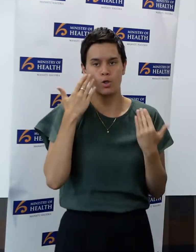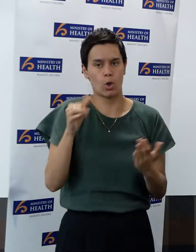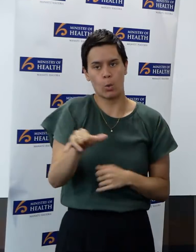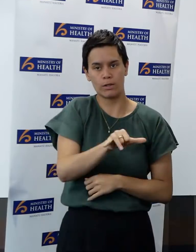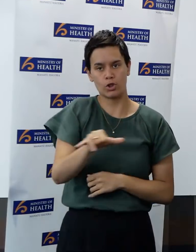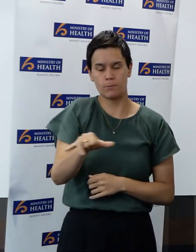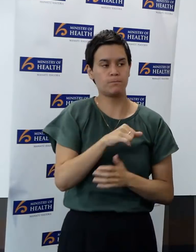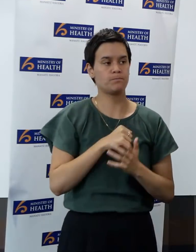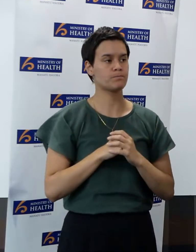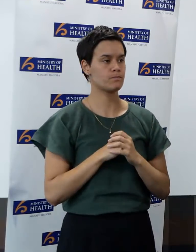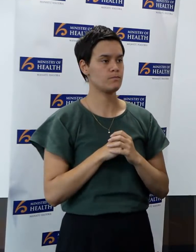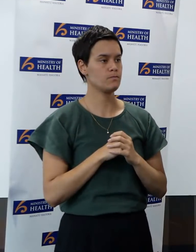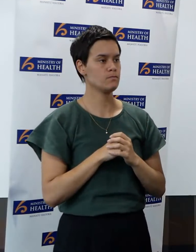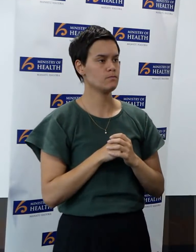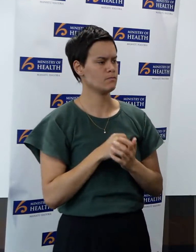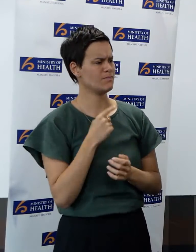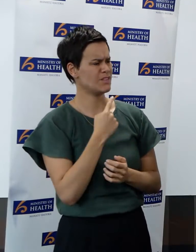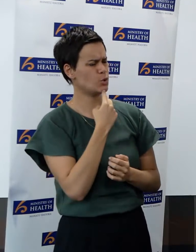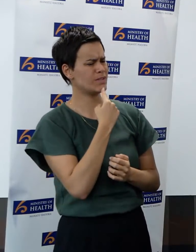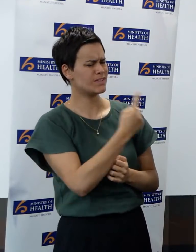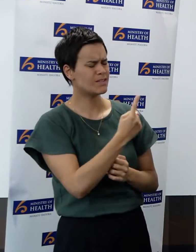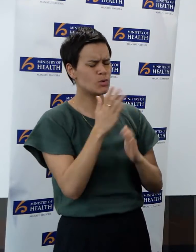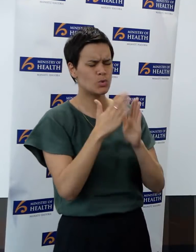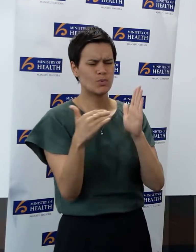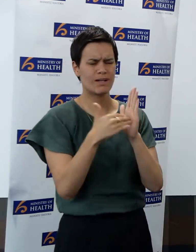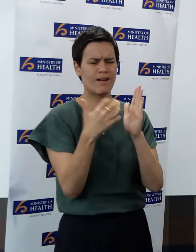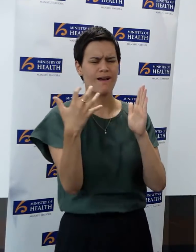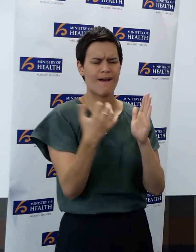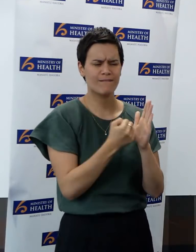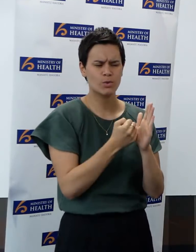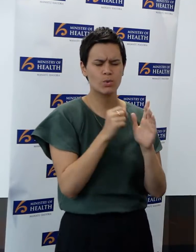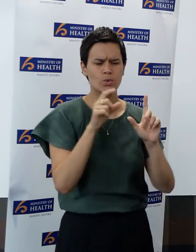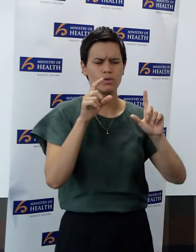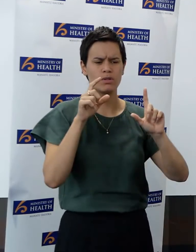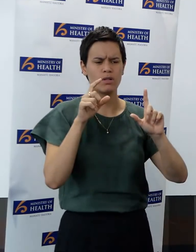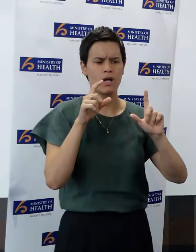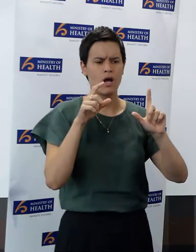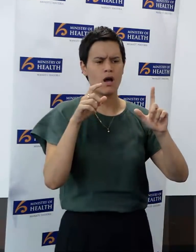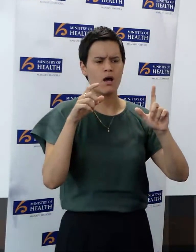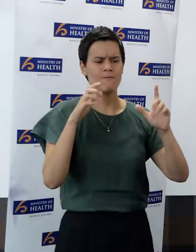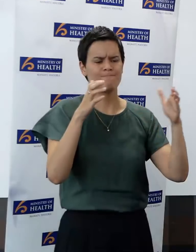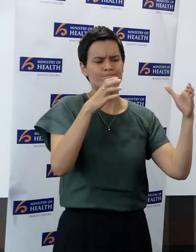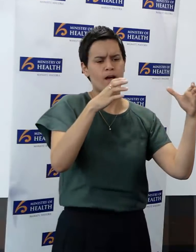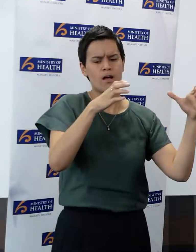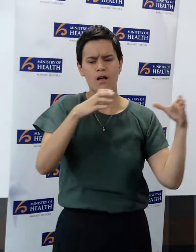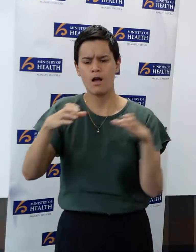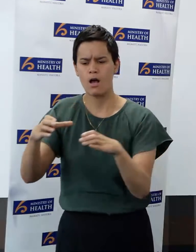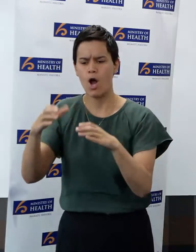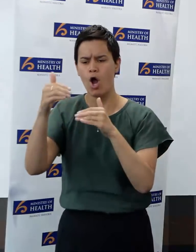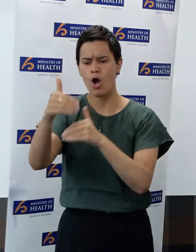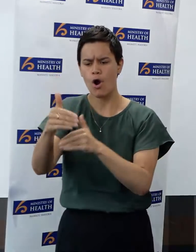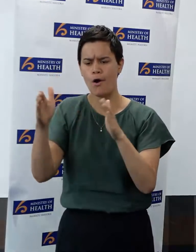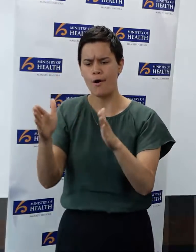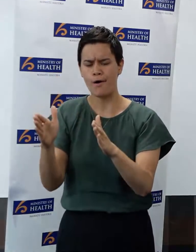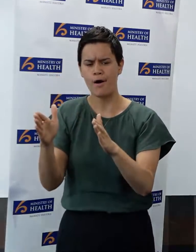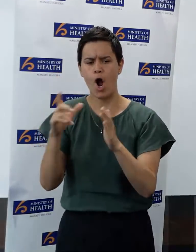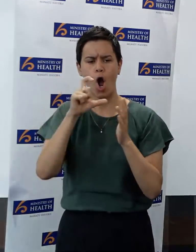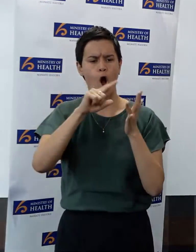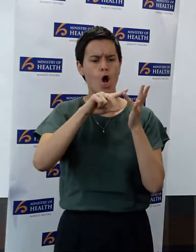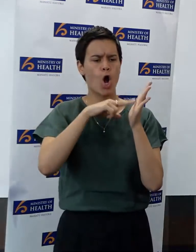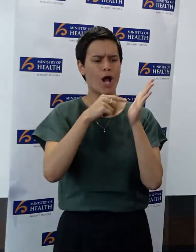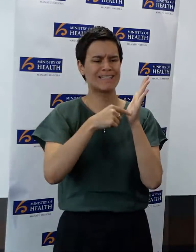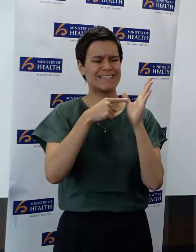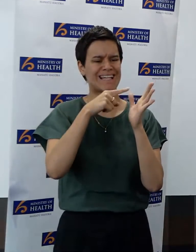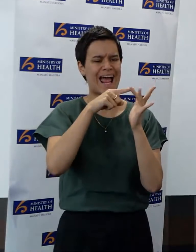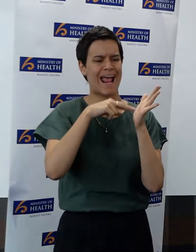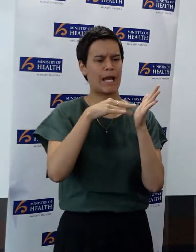has to move to containment and surveillance. Can you explain what exactly that means? So I think what I was talking about